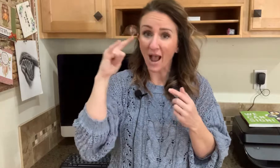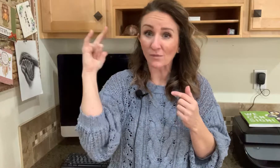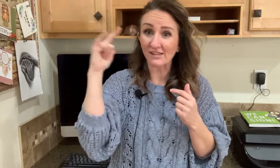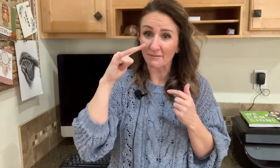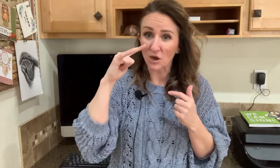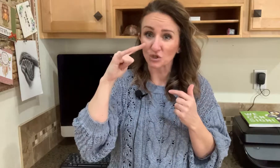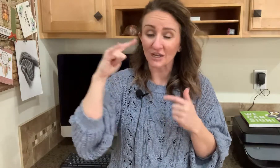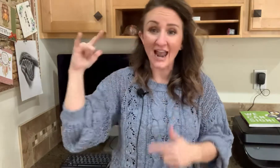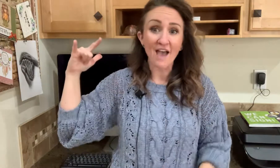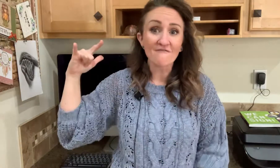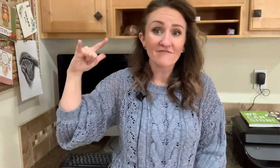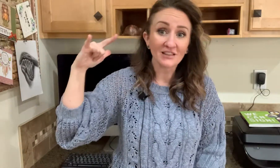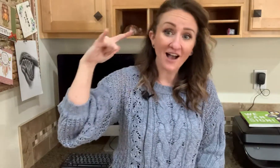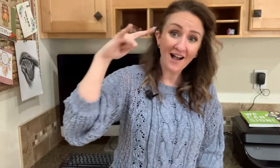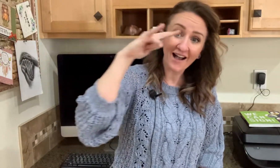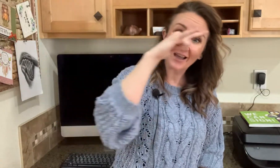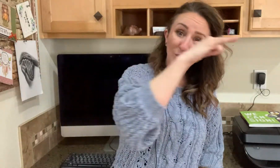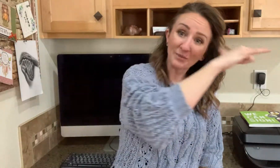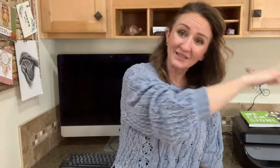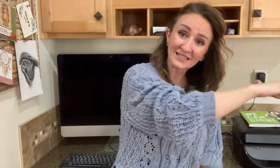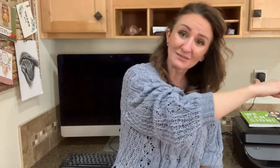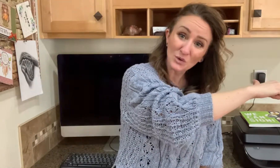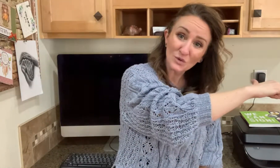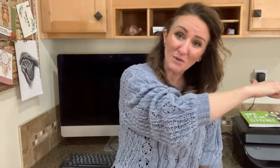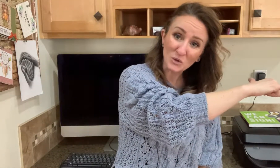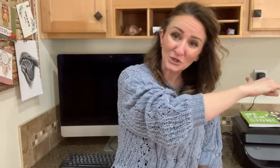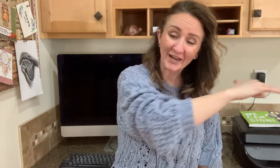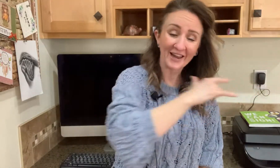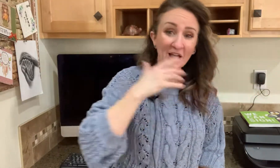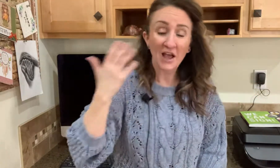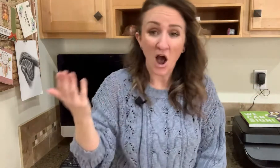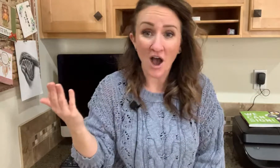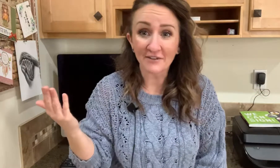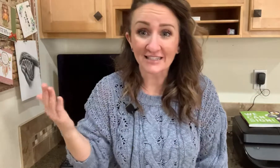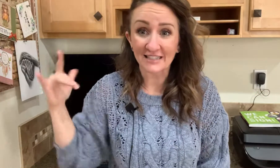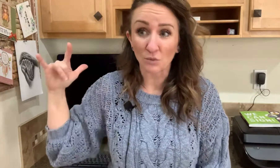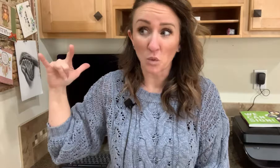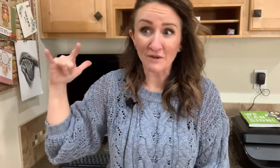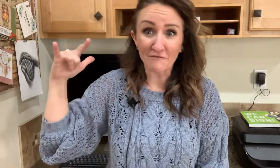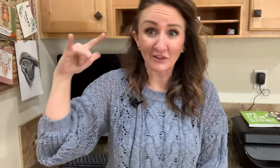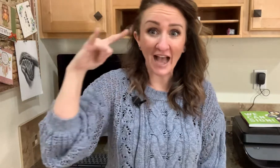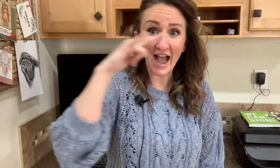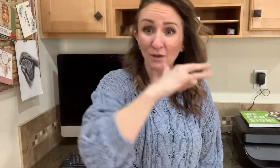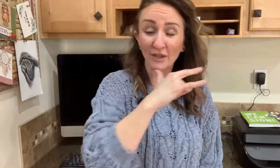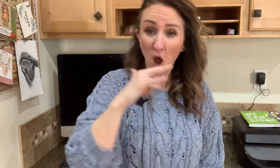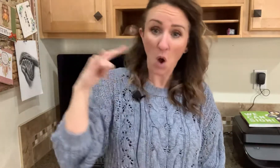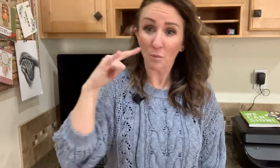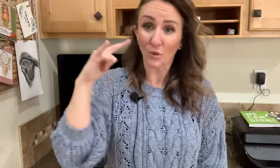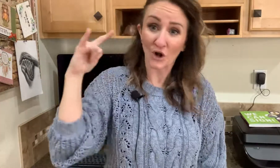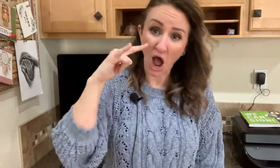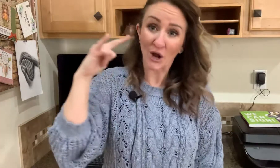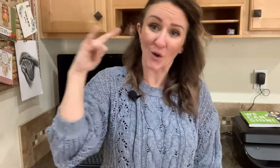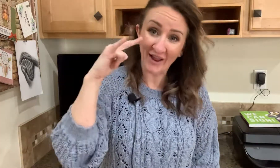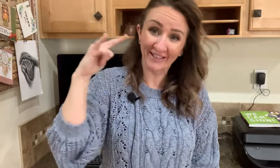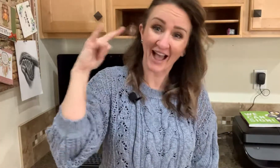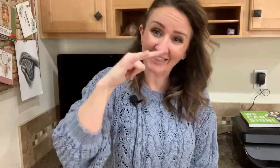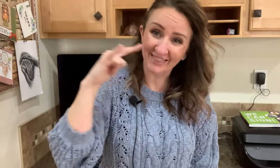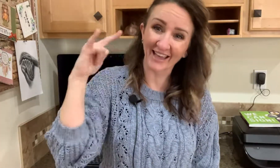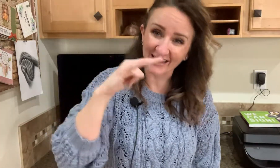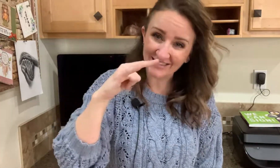bouncing motion, and fly would be the smooth motion. Obviously, when we fly, we hope we're not going like this.